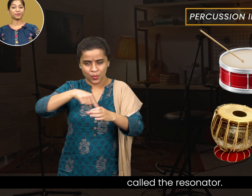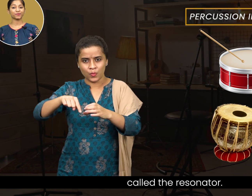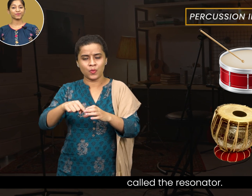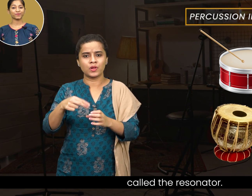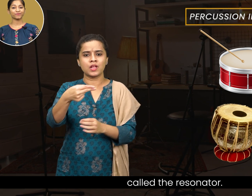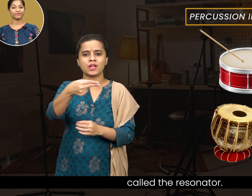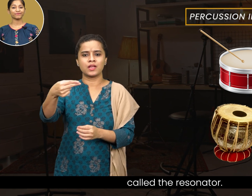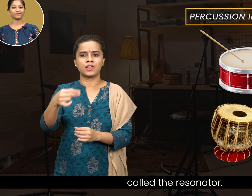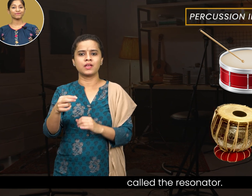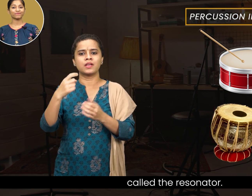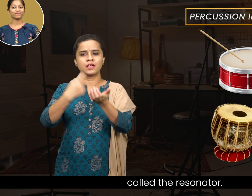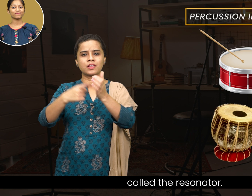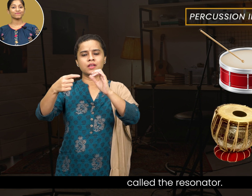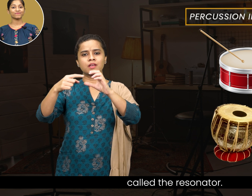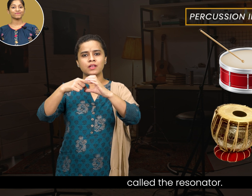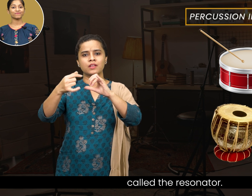resonator.